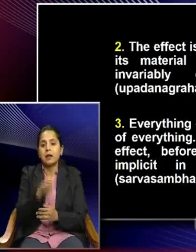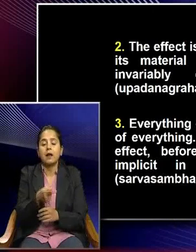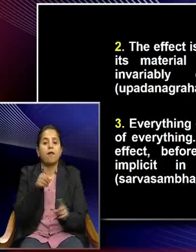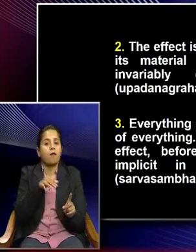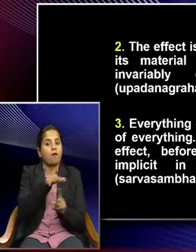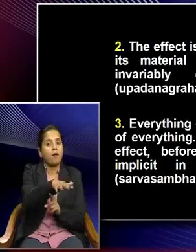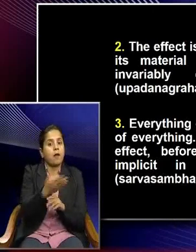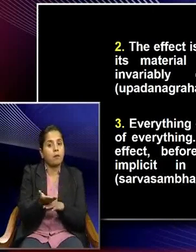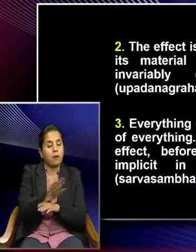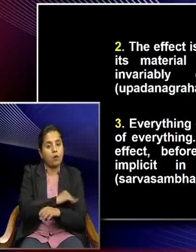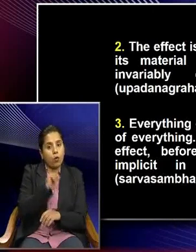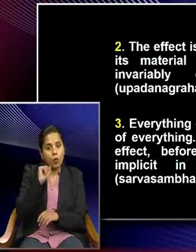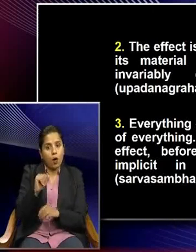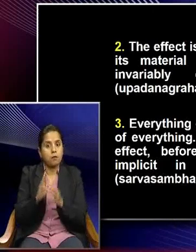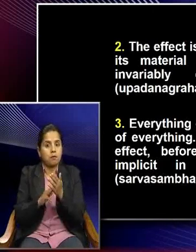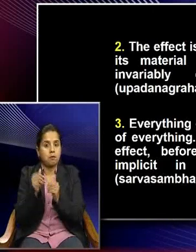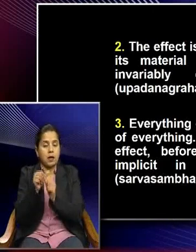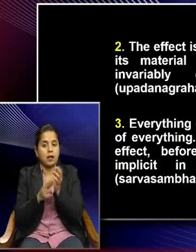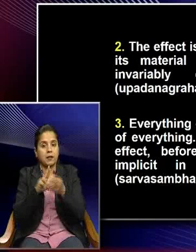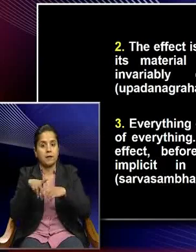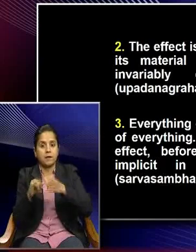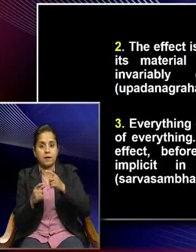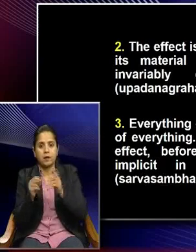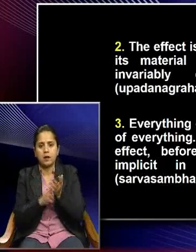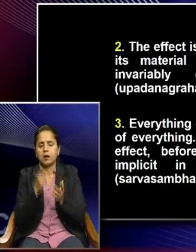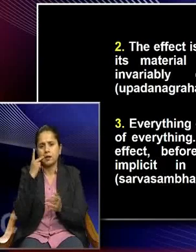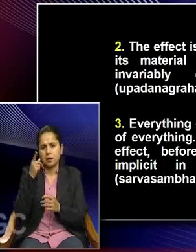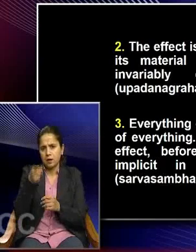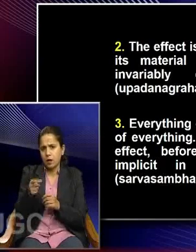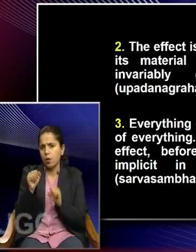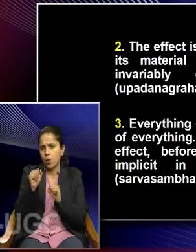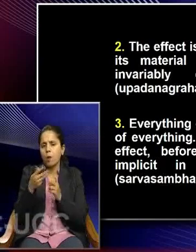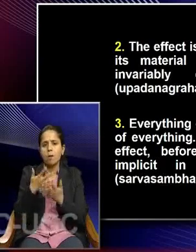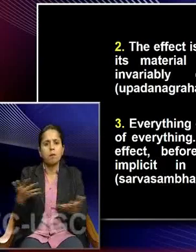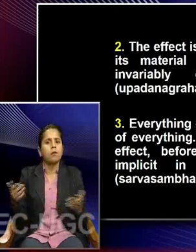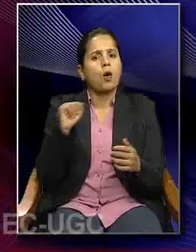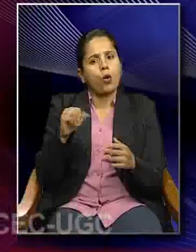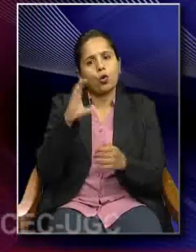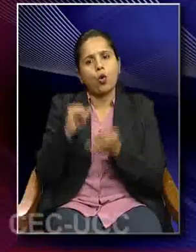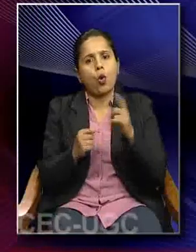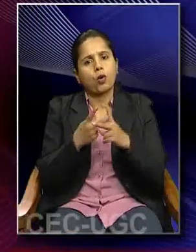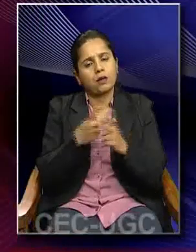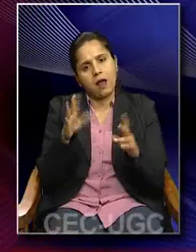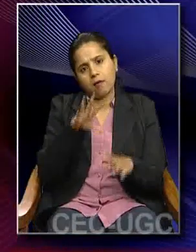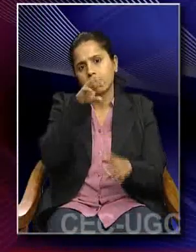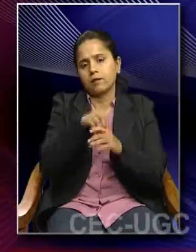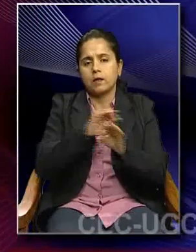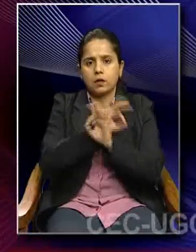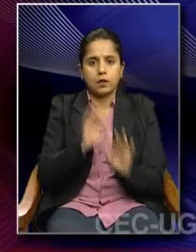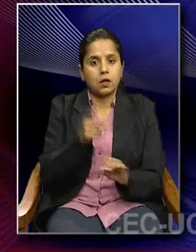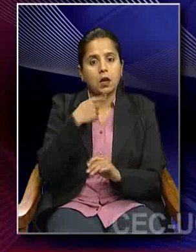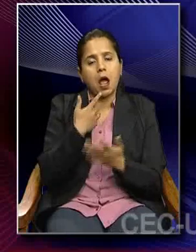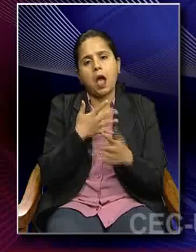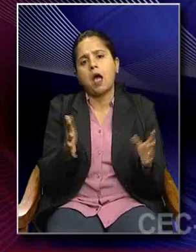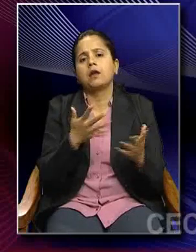effect before its manifestation is implicit in its material cause. Fine, so you cannot say that